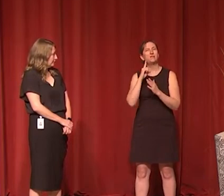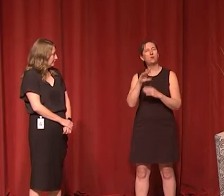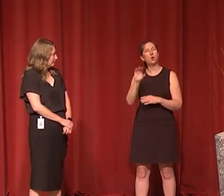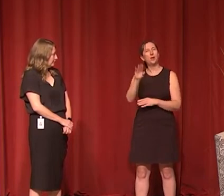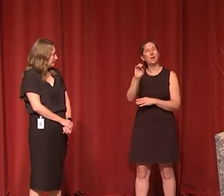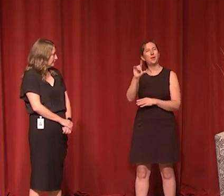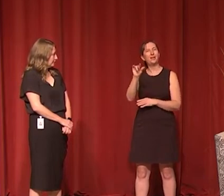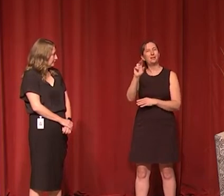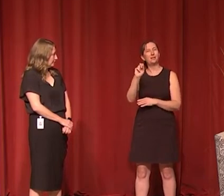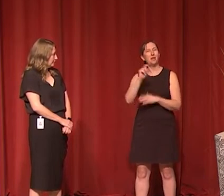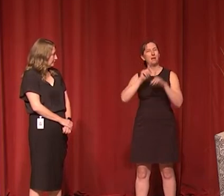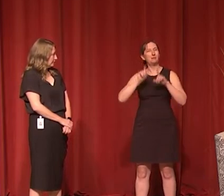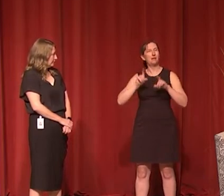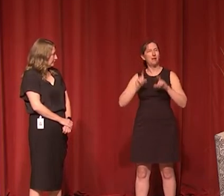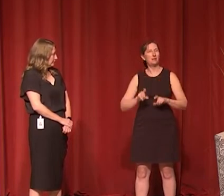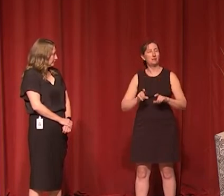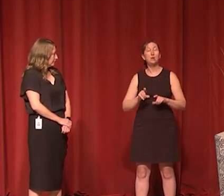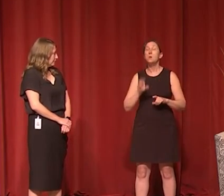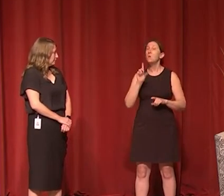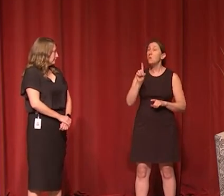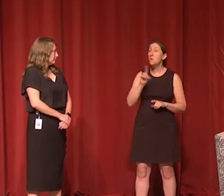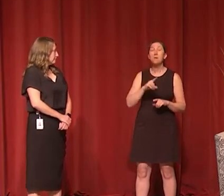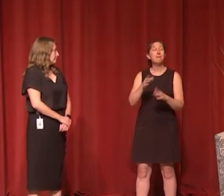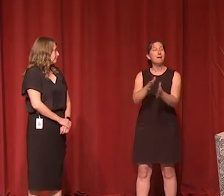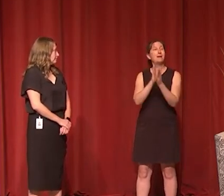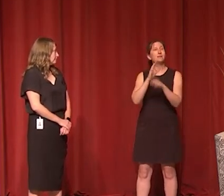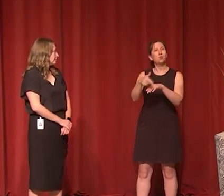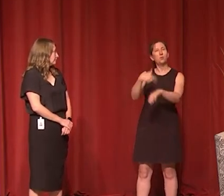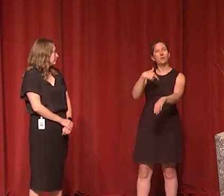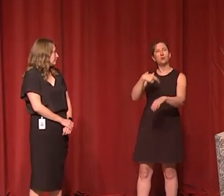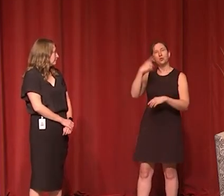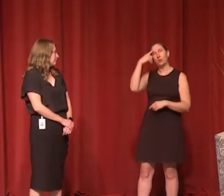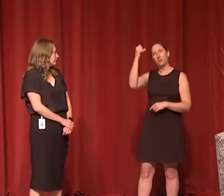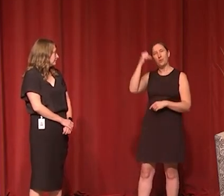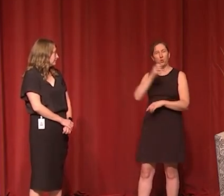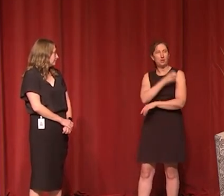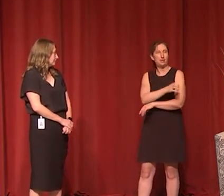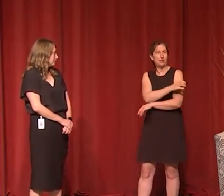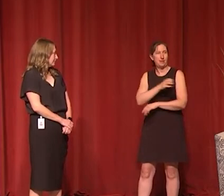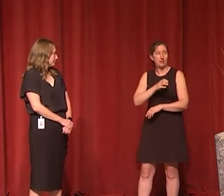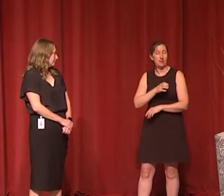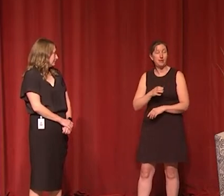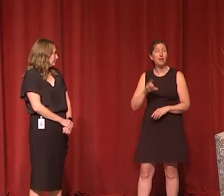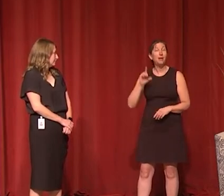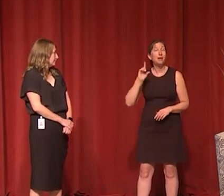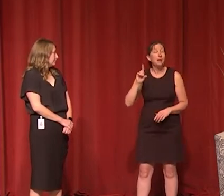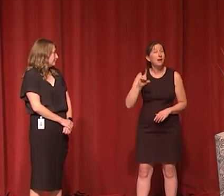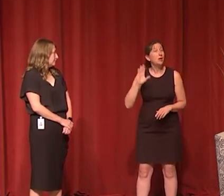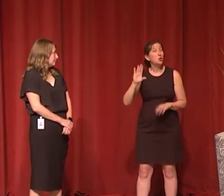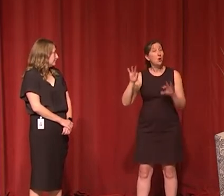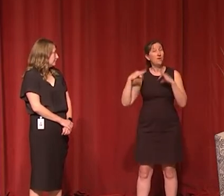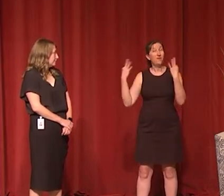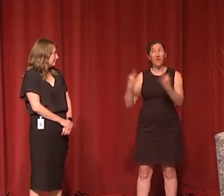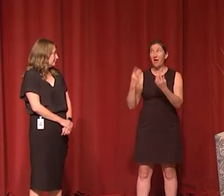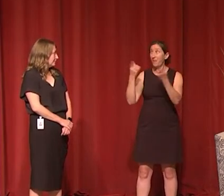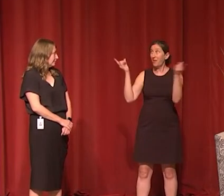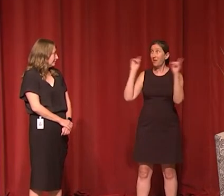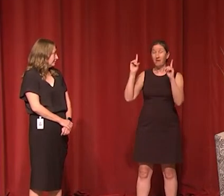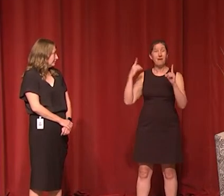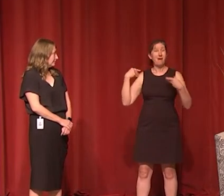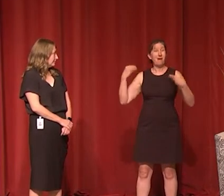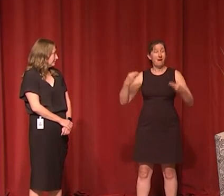our memory diagnostic clinic, especially if you have a strong family history of dementia. Even if it's not